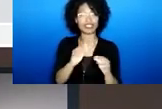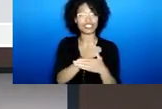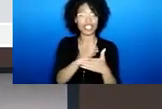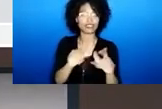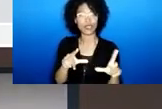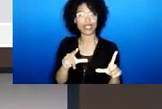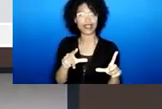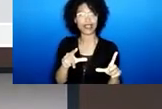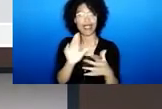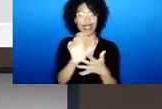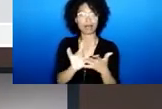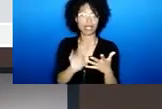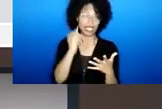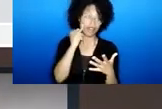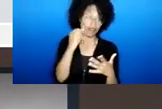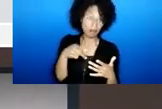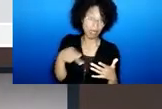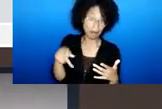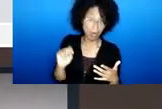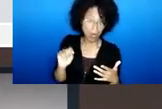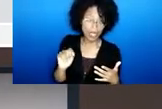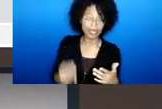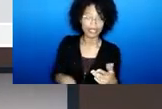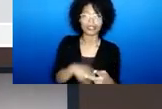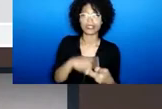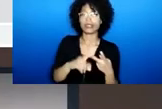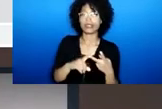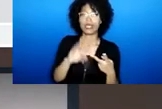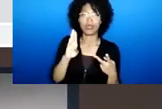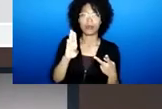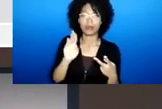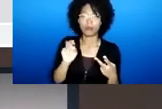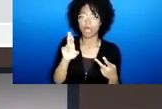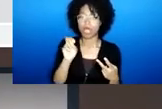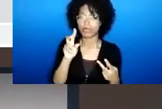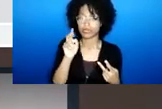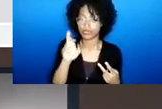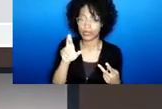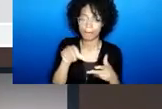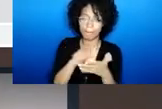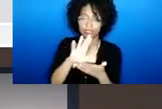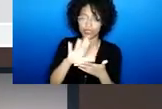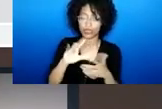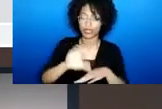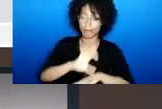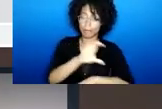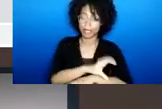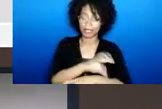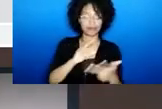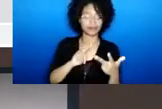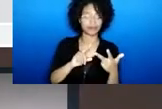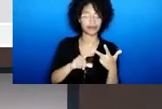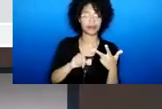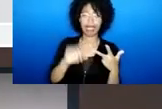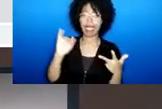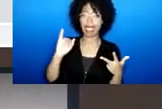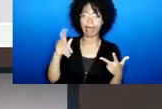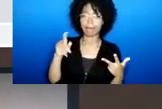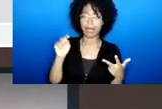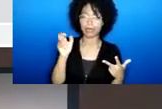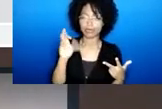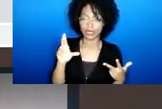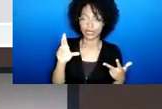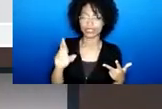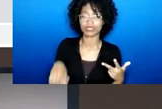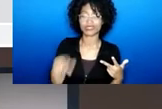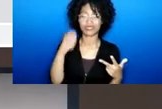whether it be a PowerPoint you're sharing, a browser page on your computer, an iPoster that you built. You will be sharing your